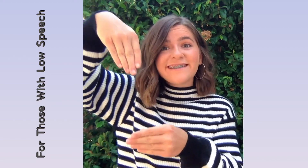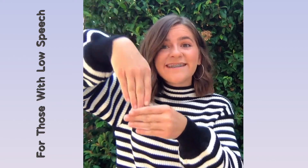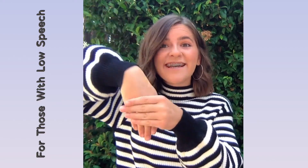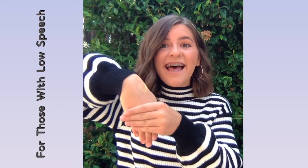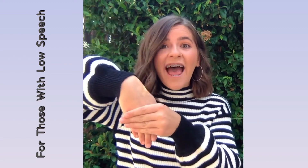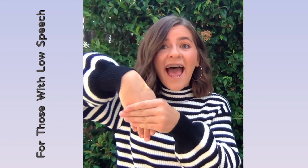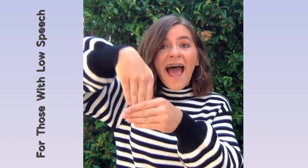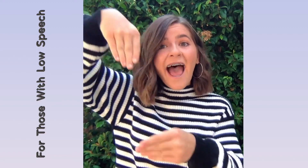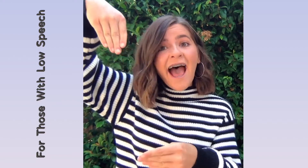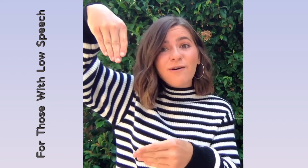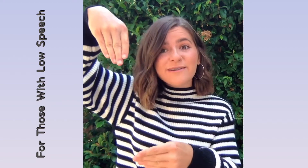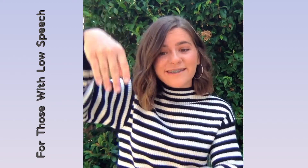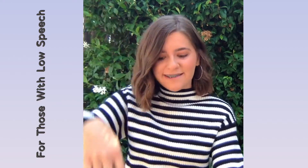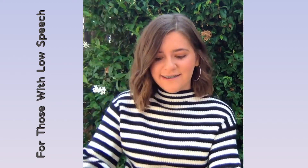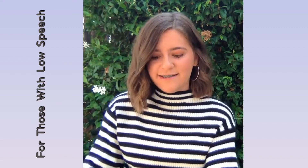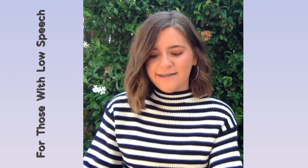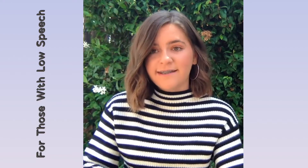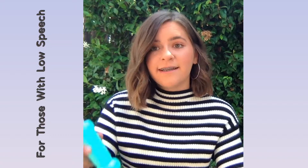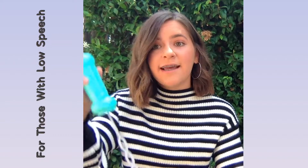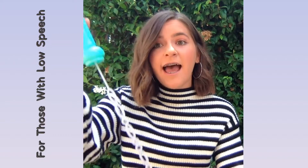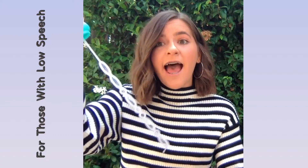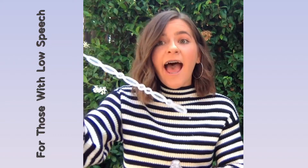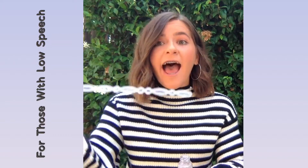Out. Out.